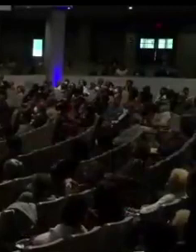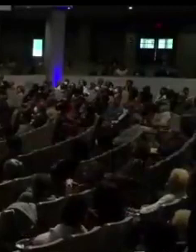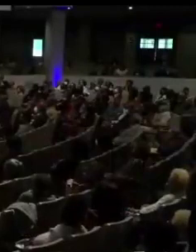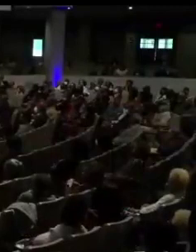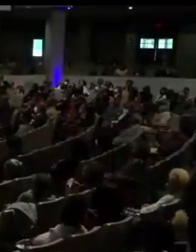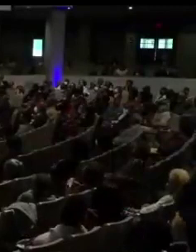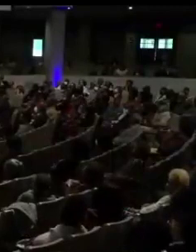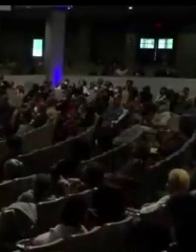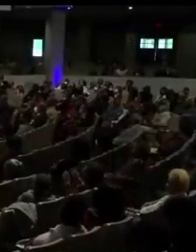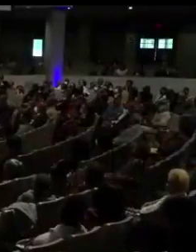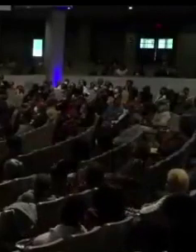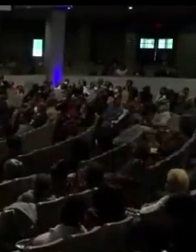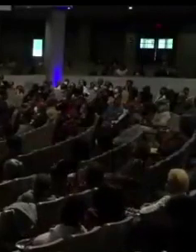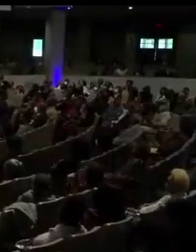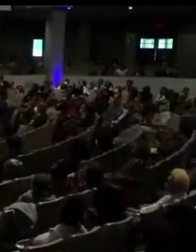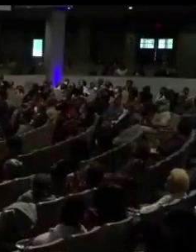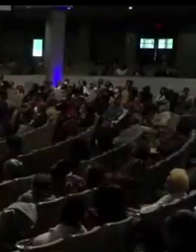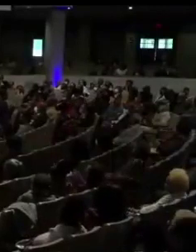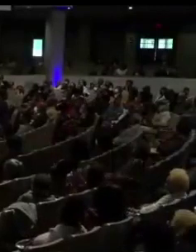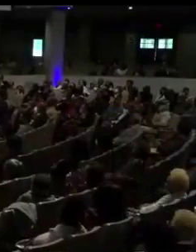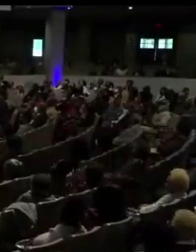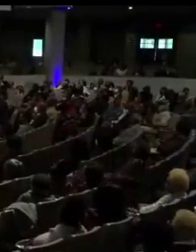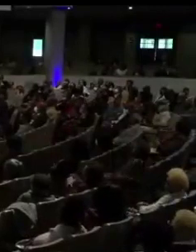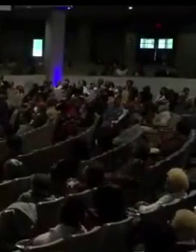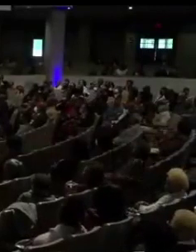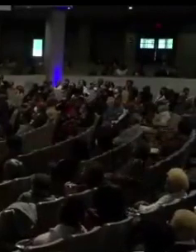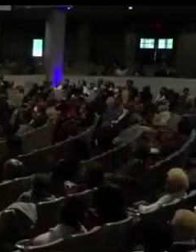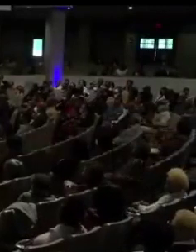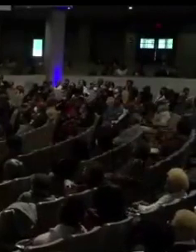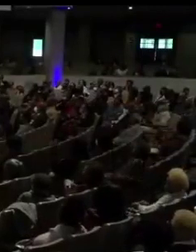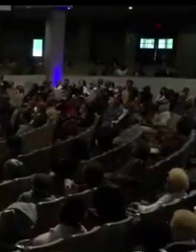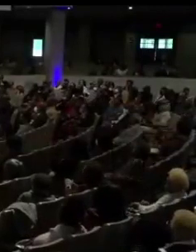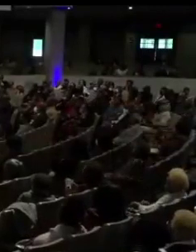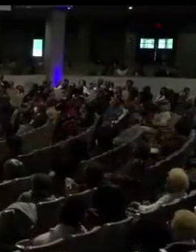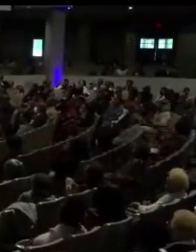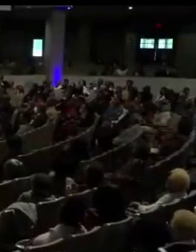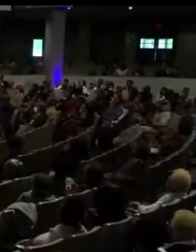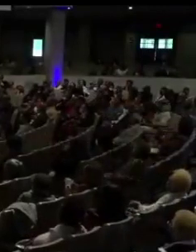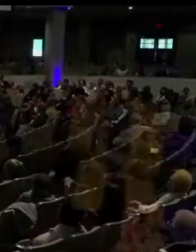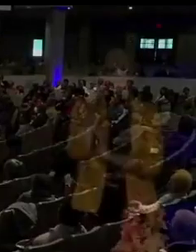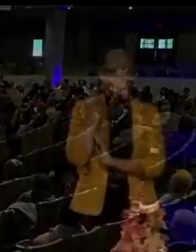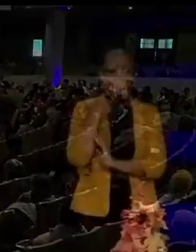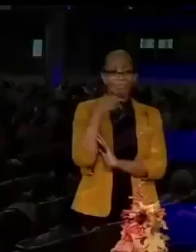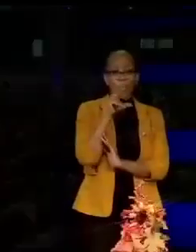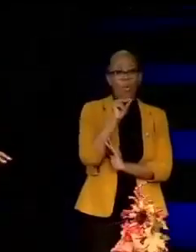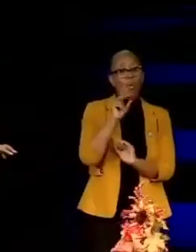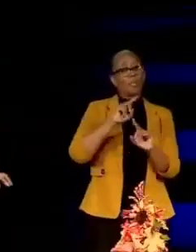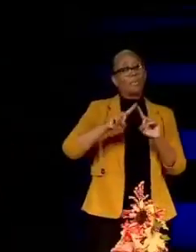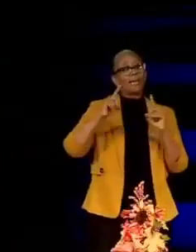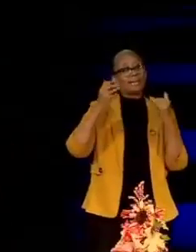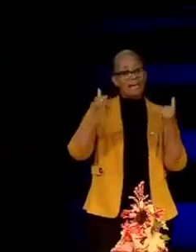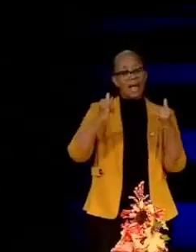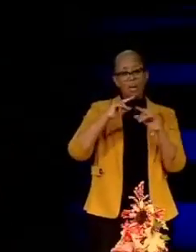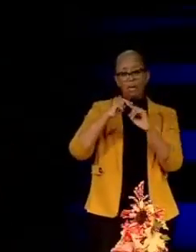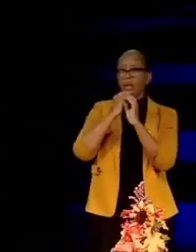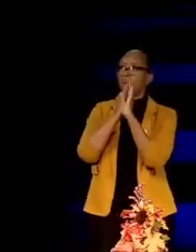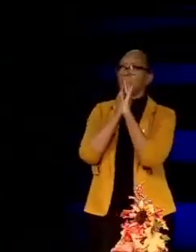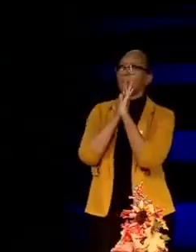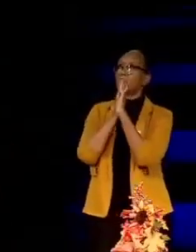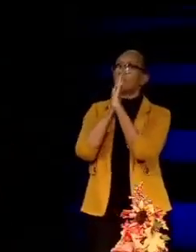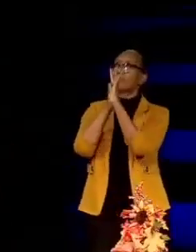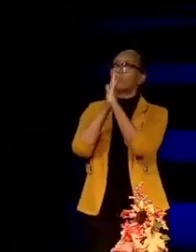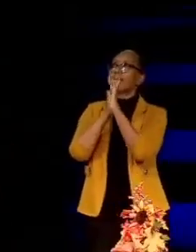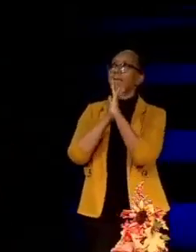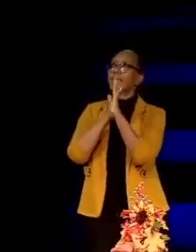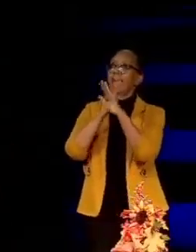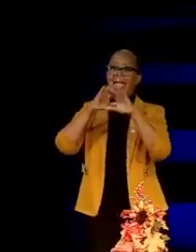happens. When I pray in the Spirit, my understanding is unfruitful, says the Scripture. But I pray and I